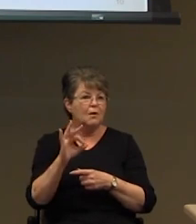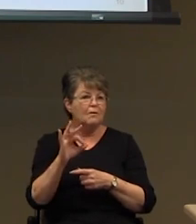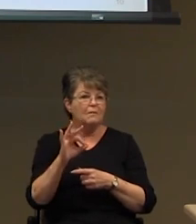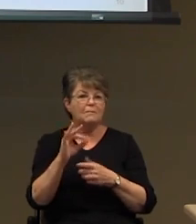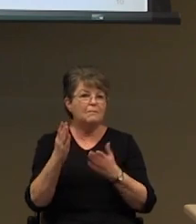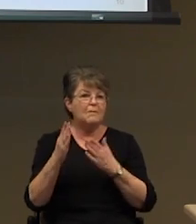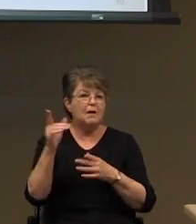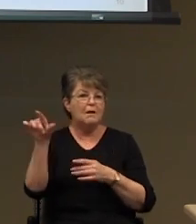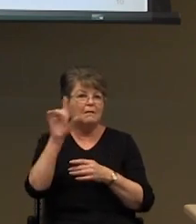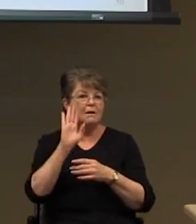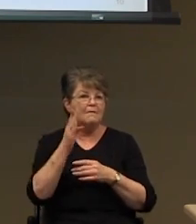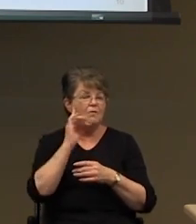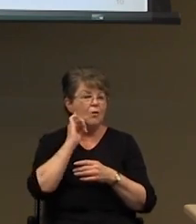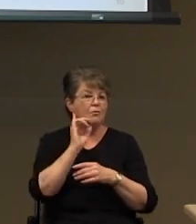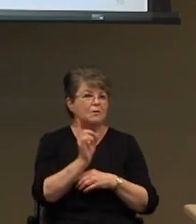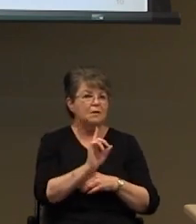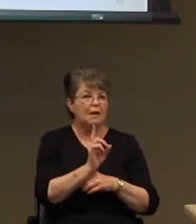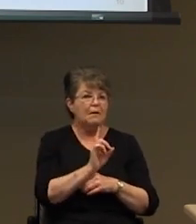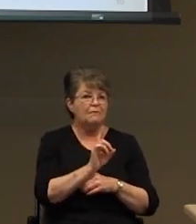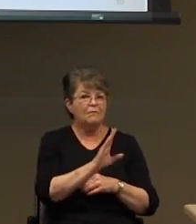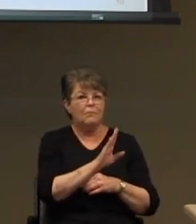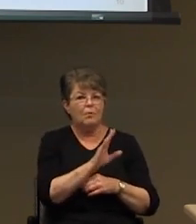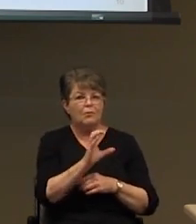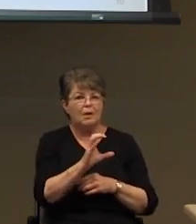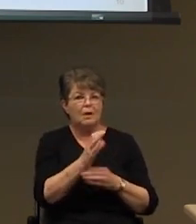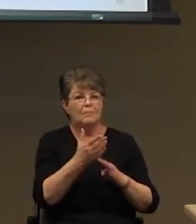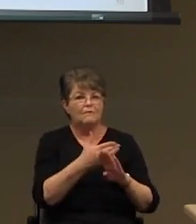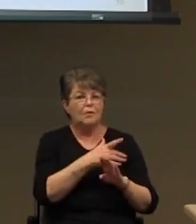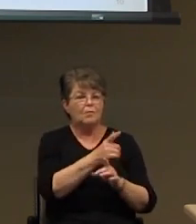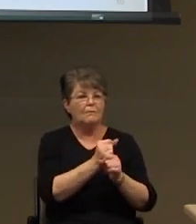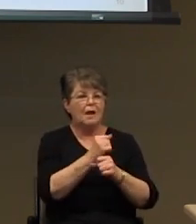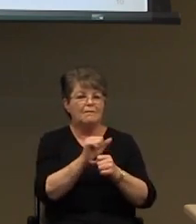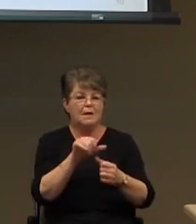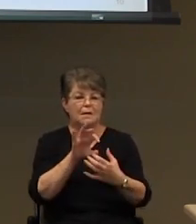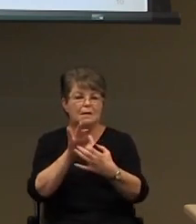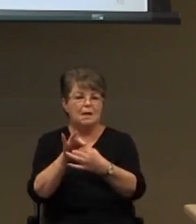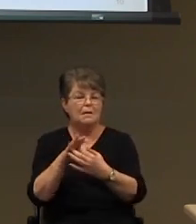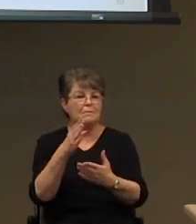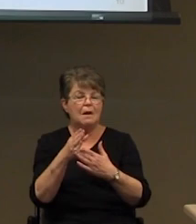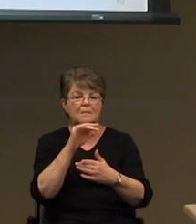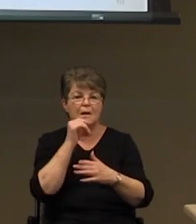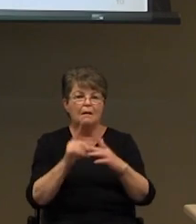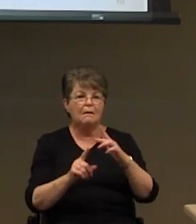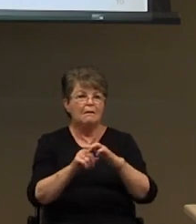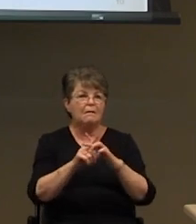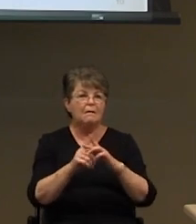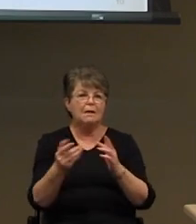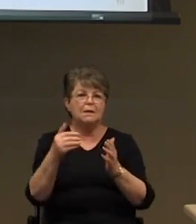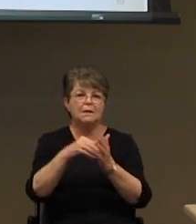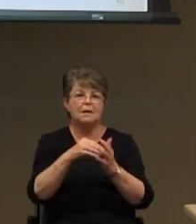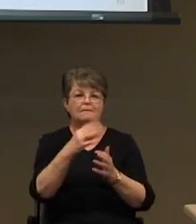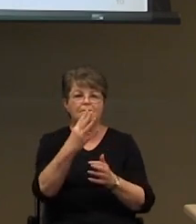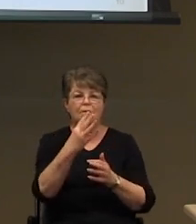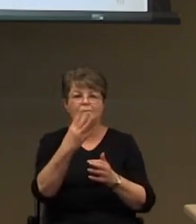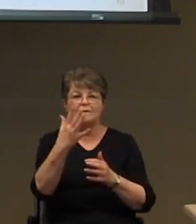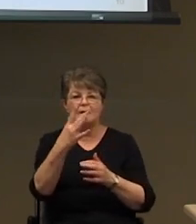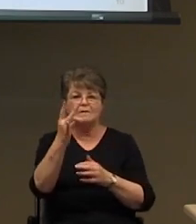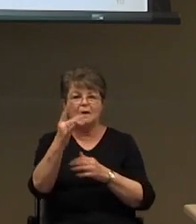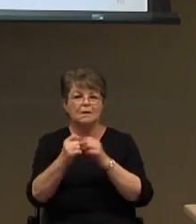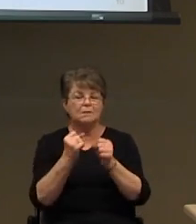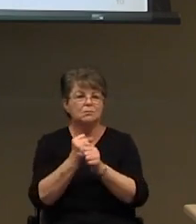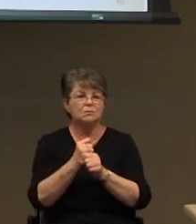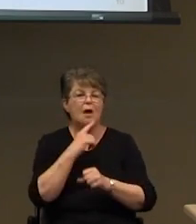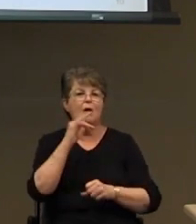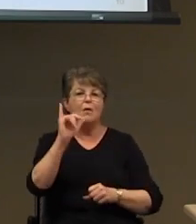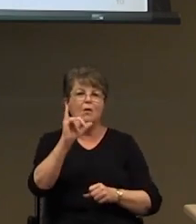County before, and creating that connection so that it may not pop up again for 4 or 5 or 8 years, but they're saying,